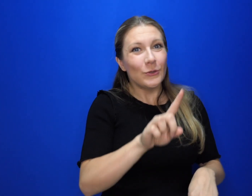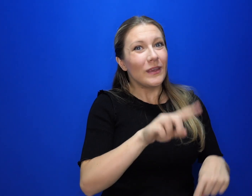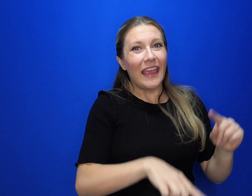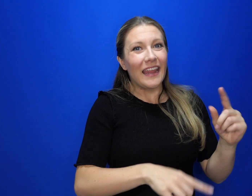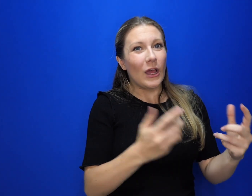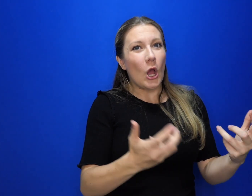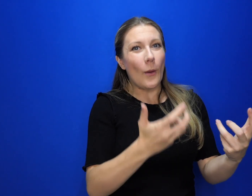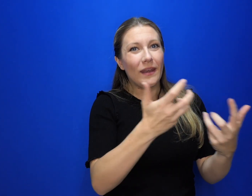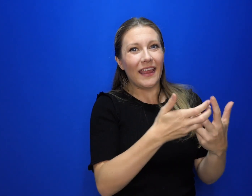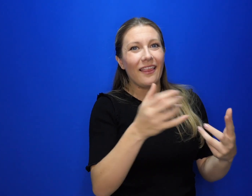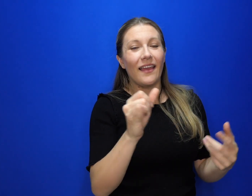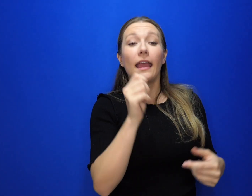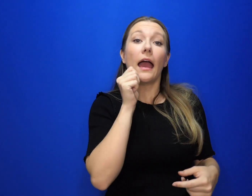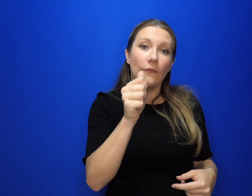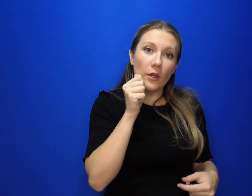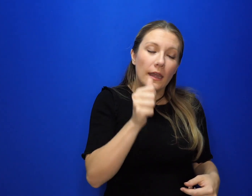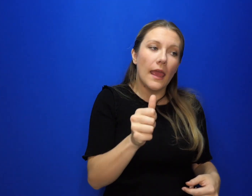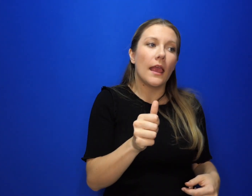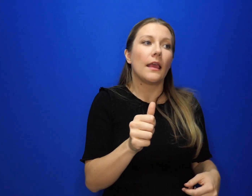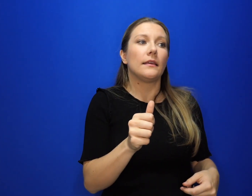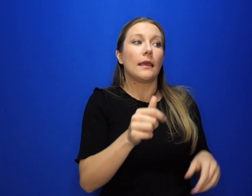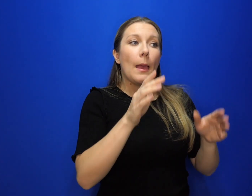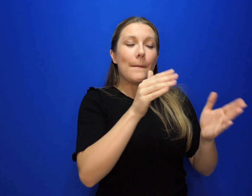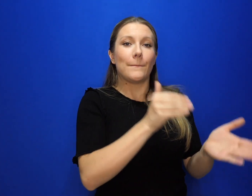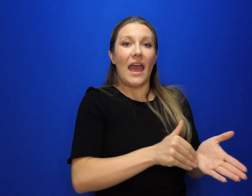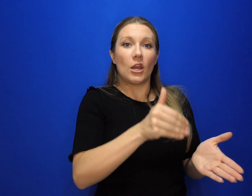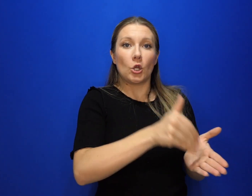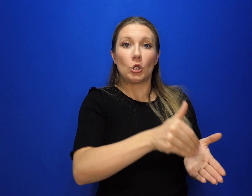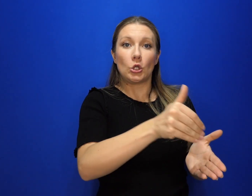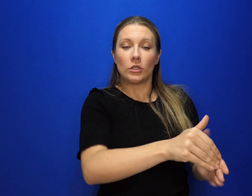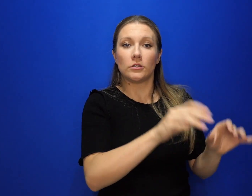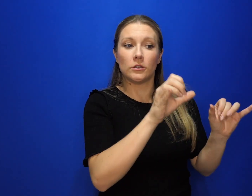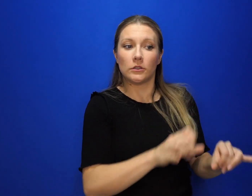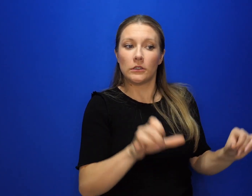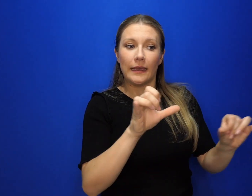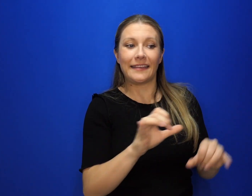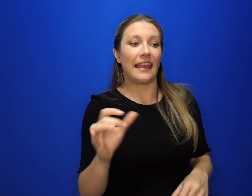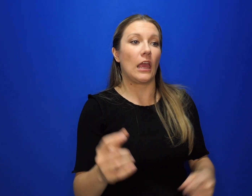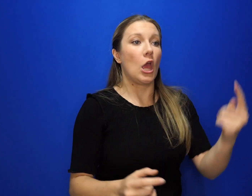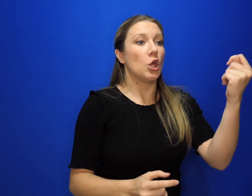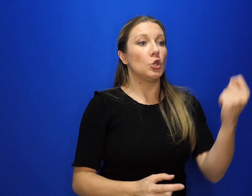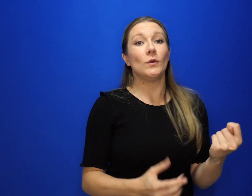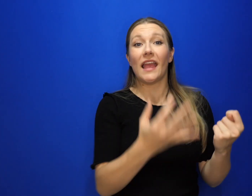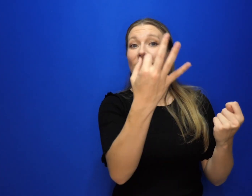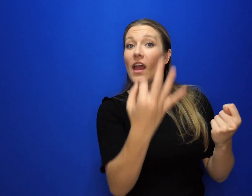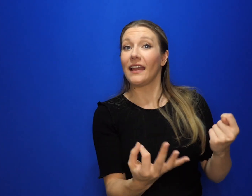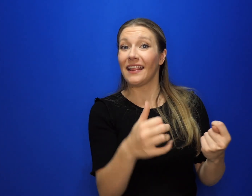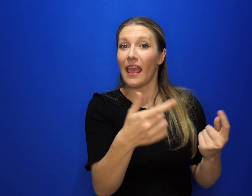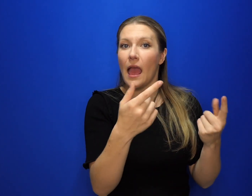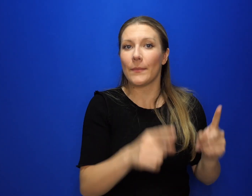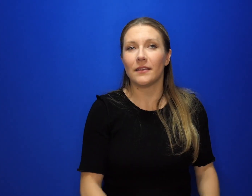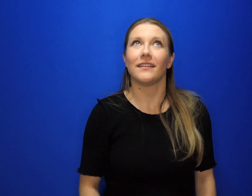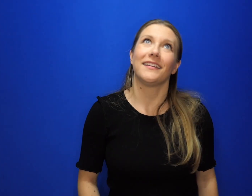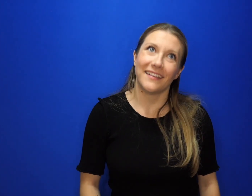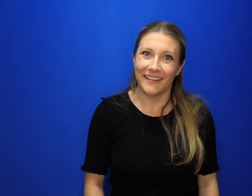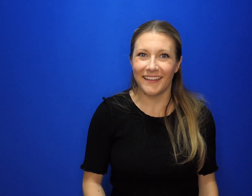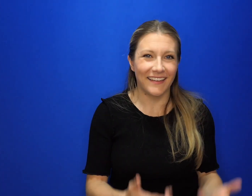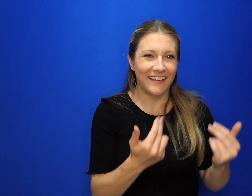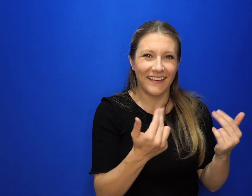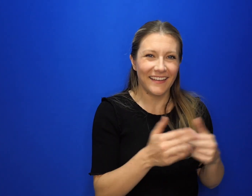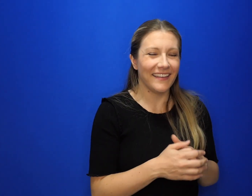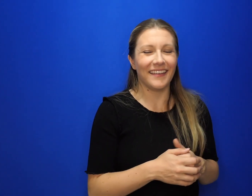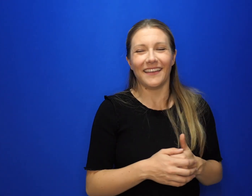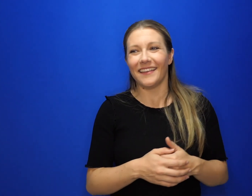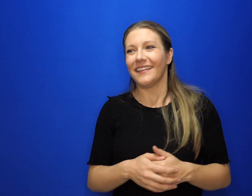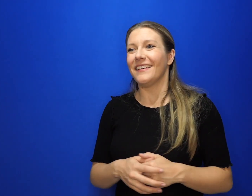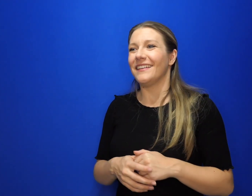can't even accommodate like an everyday like pattern or something. Right. It's like Tuesdays and Fridays. This is what happens. I know. Right? I